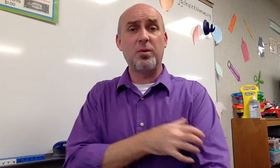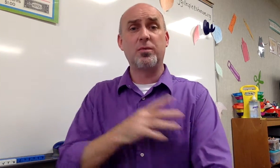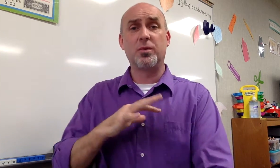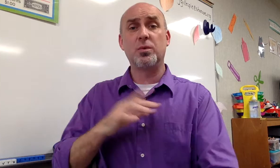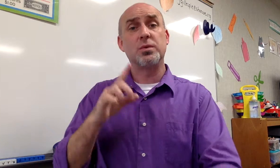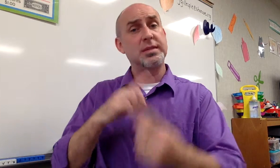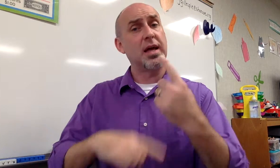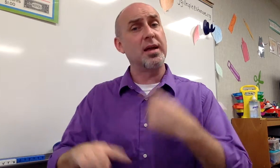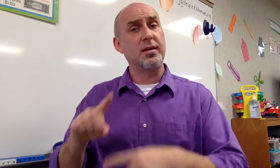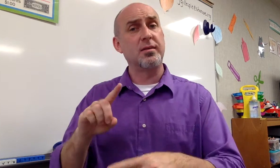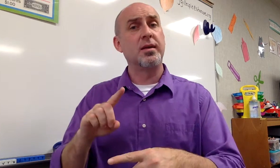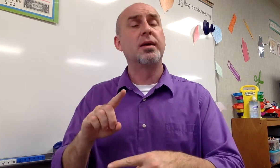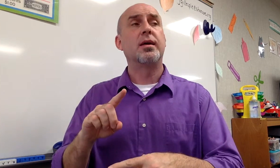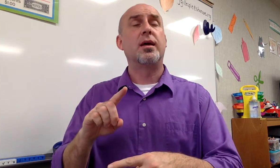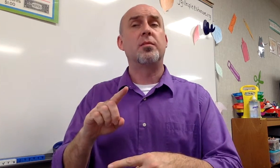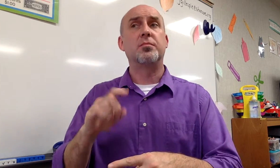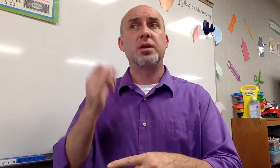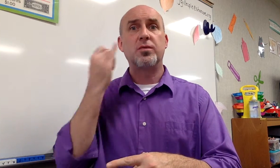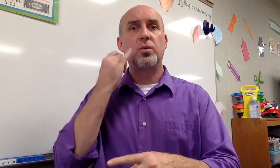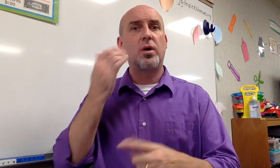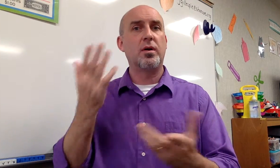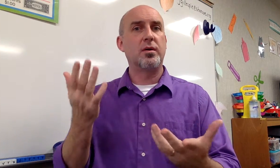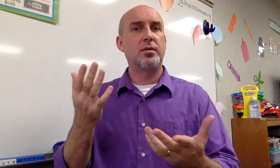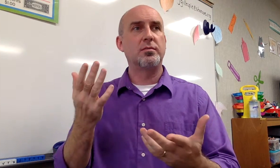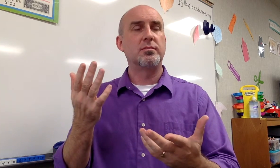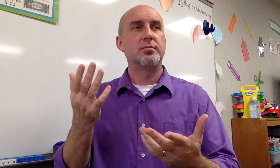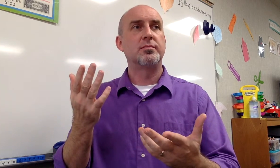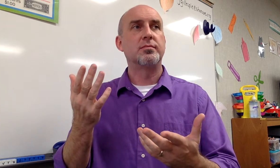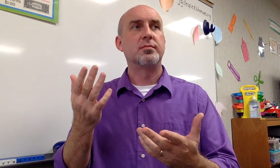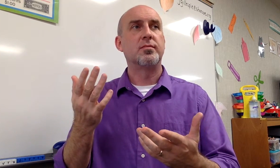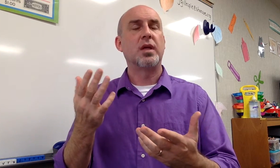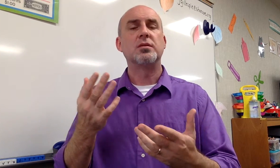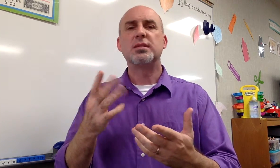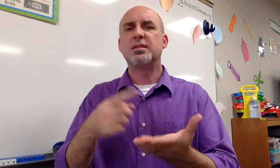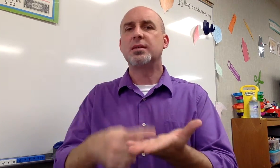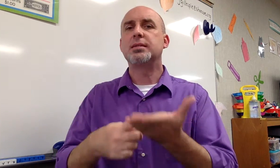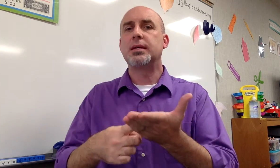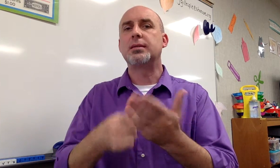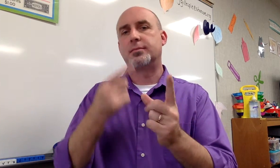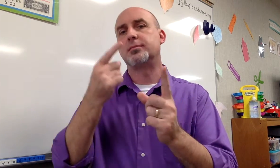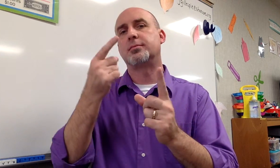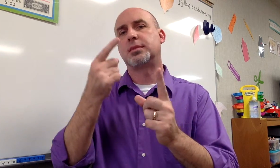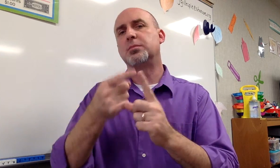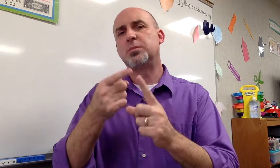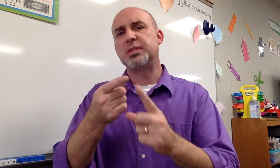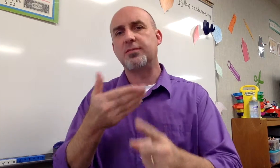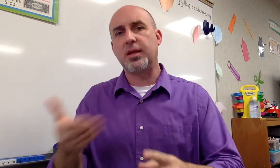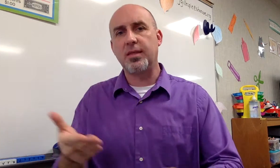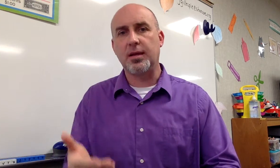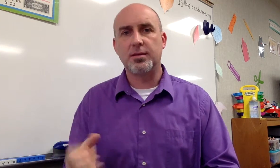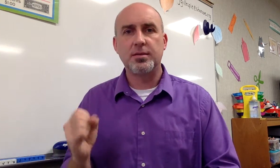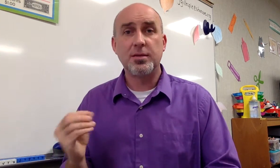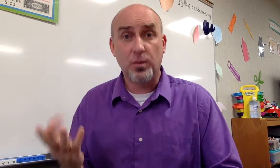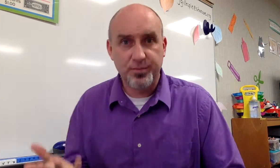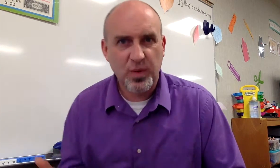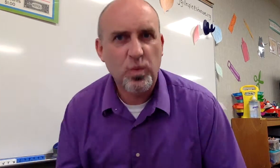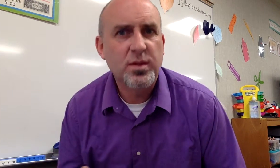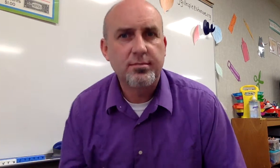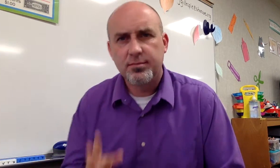powerful, cool sign if you are discussing some specific things. So we'll talk